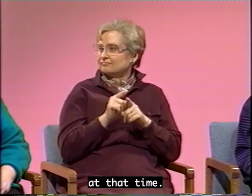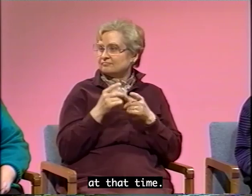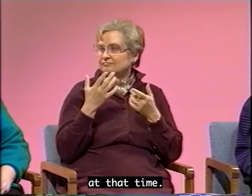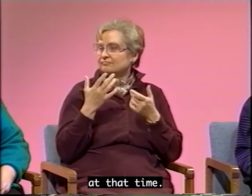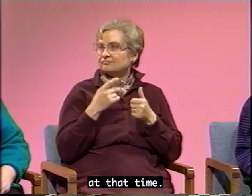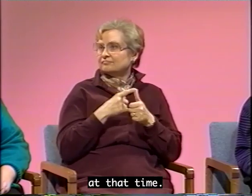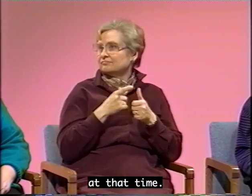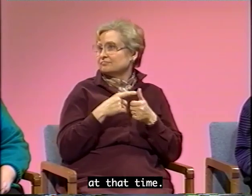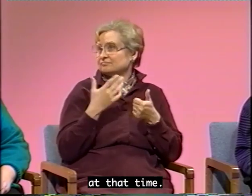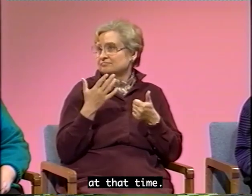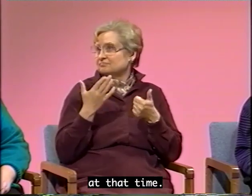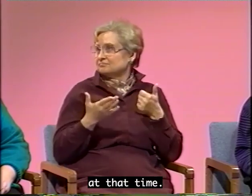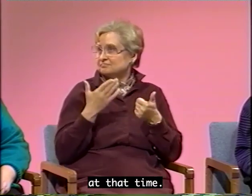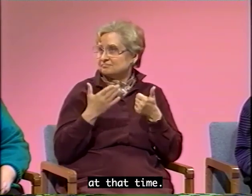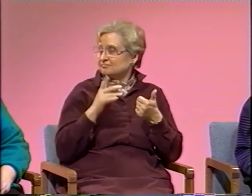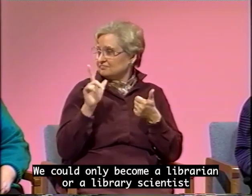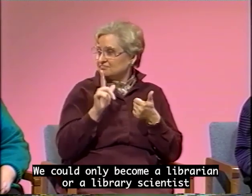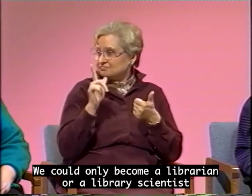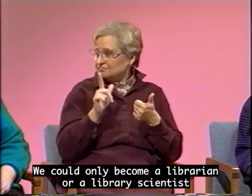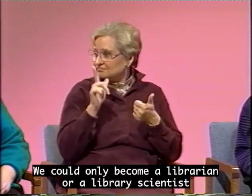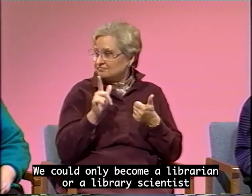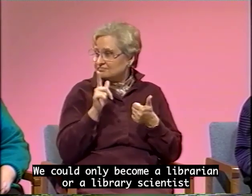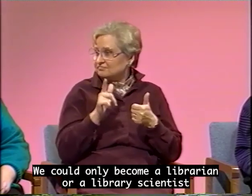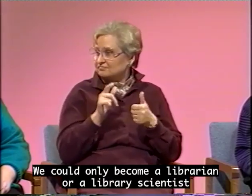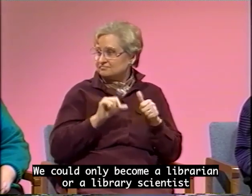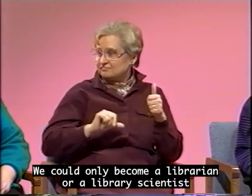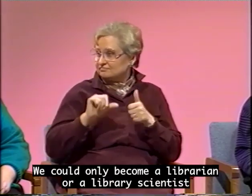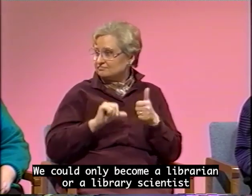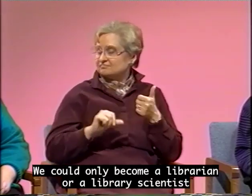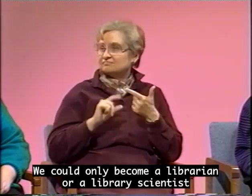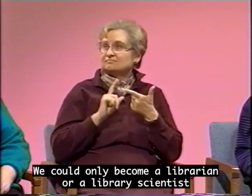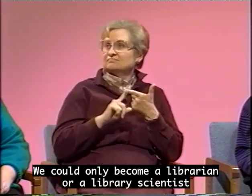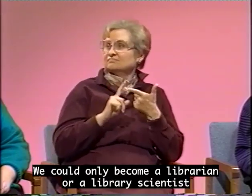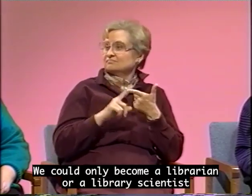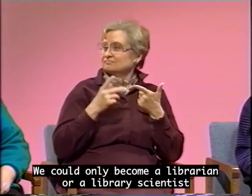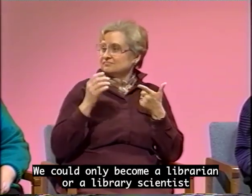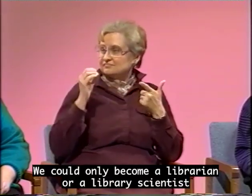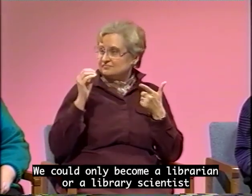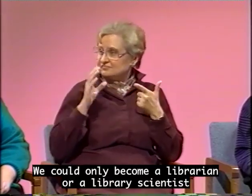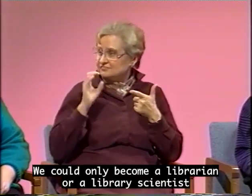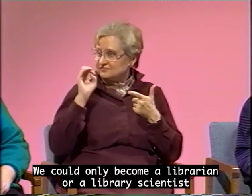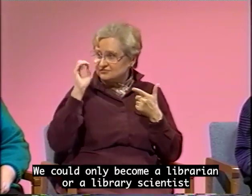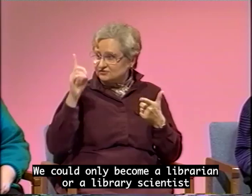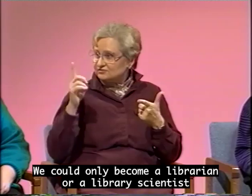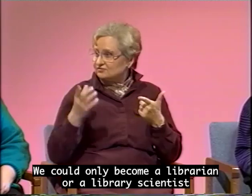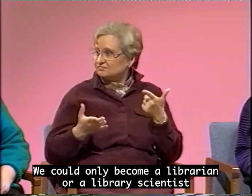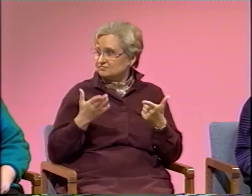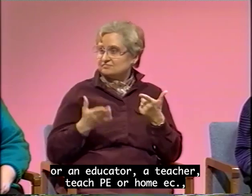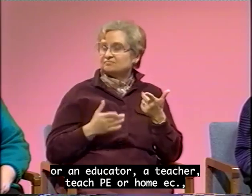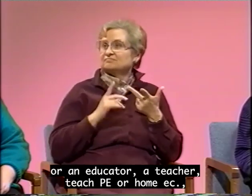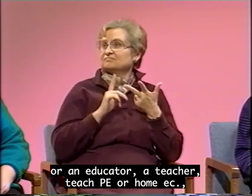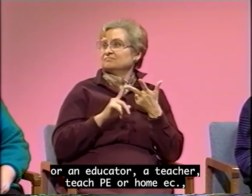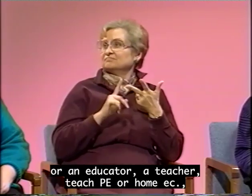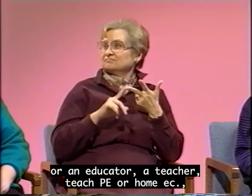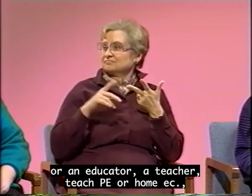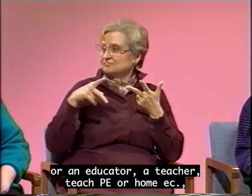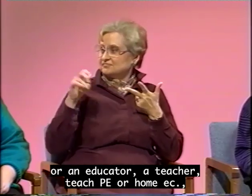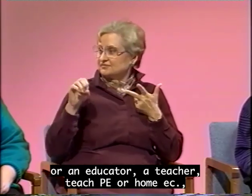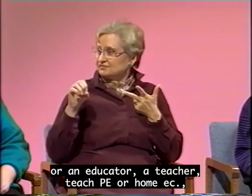at that time. We could only become a librarian or a library scientist or an educator, a